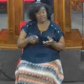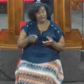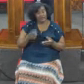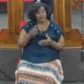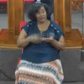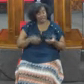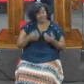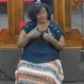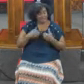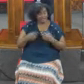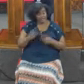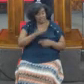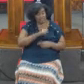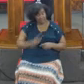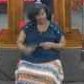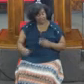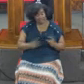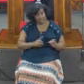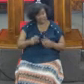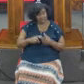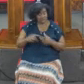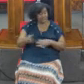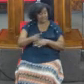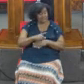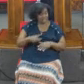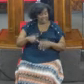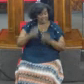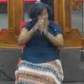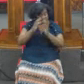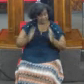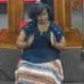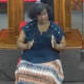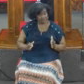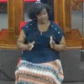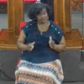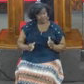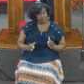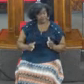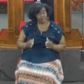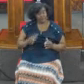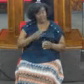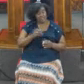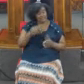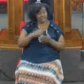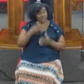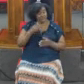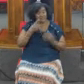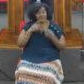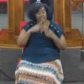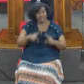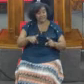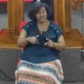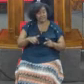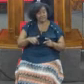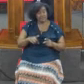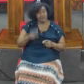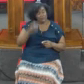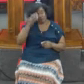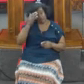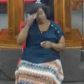what hath the Lord done unto this land, unto this house? And it shall be answered, because